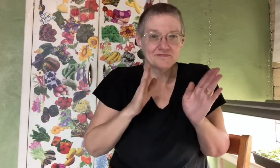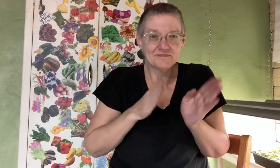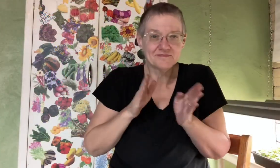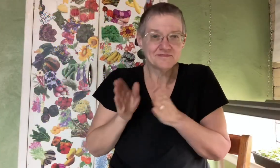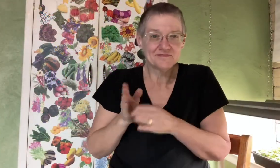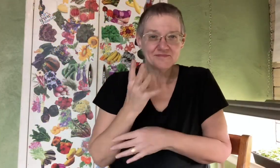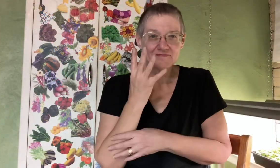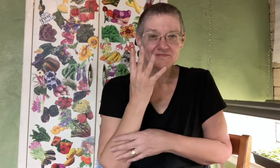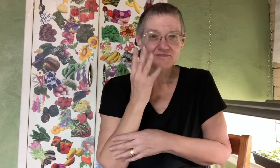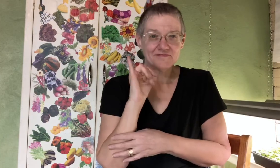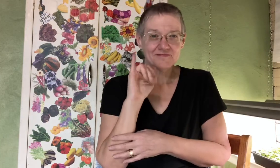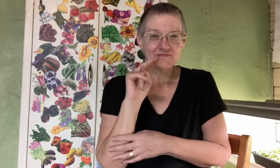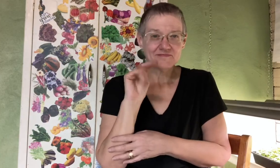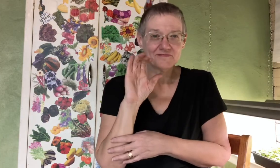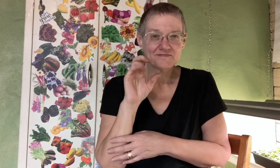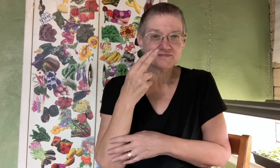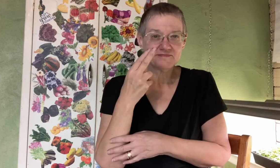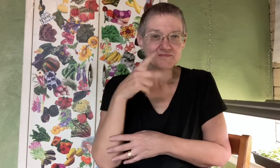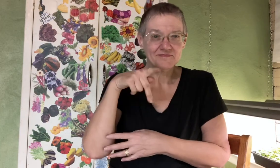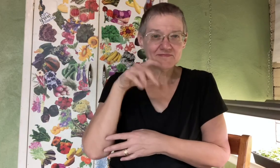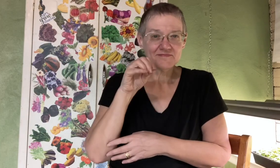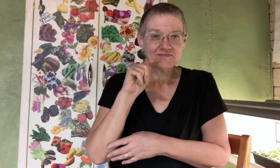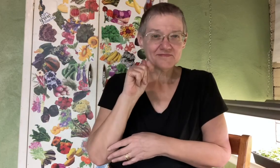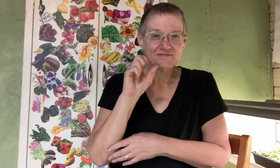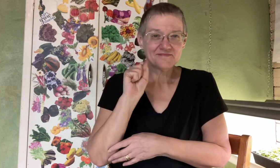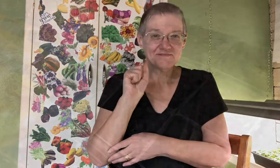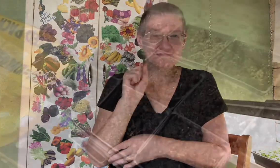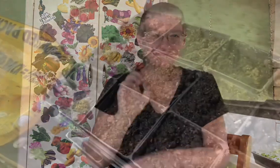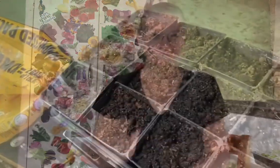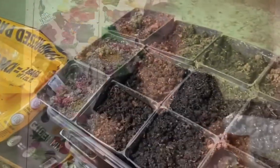Now I've already prepared our 4-inch pots.